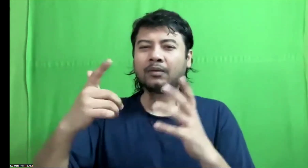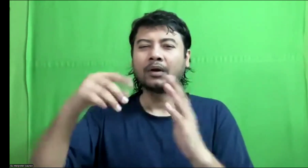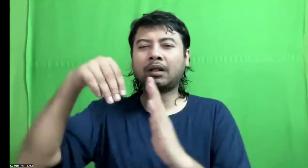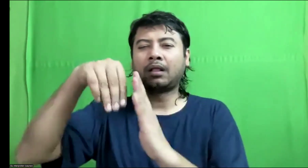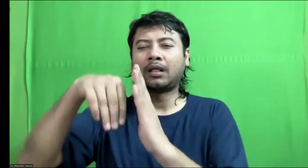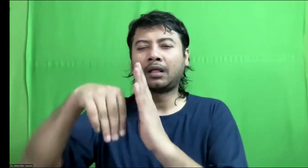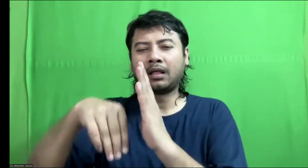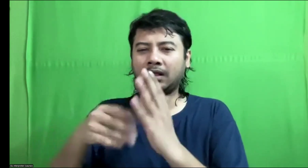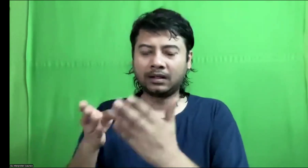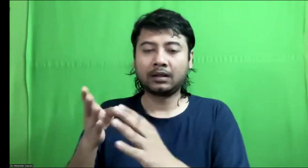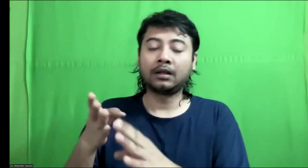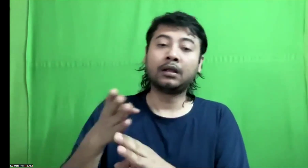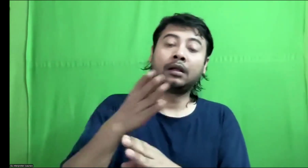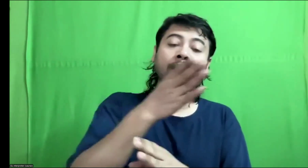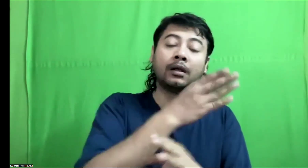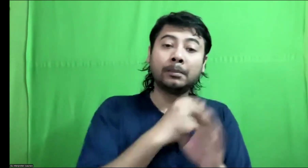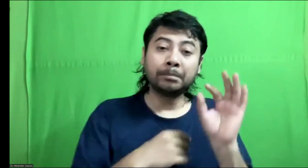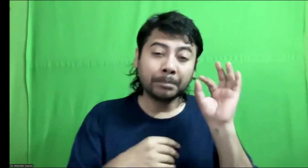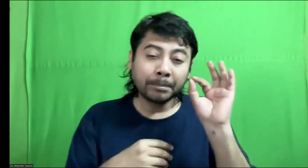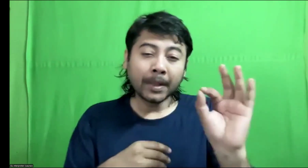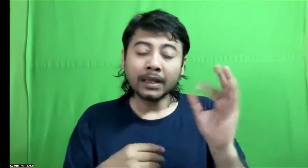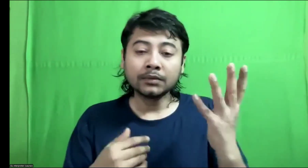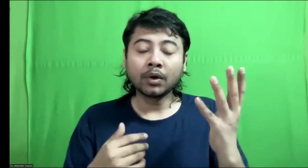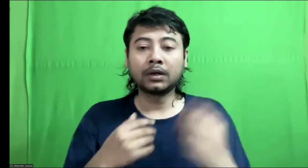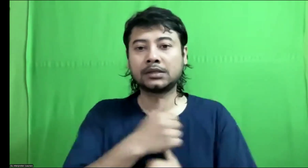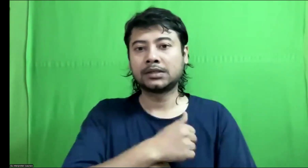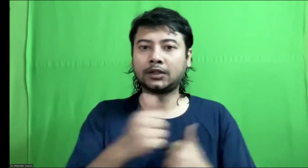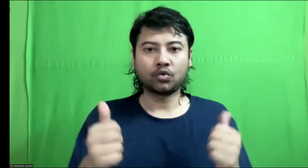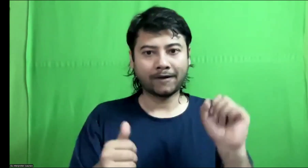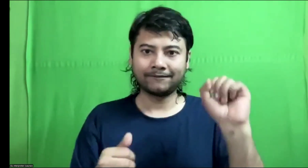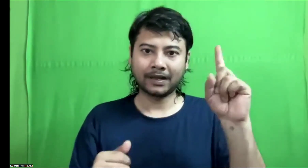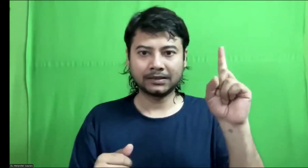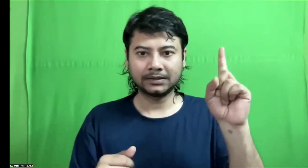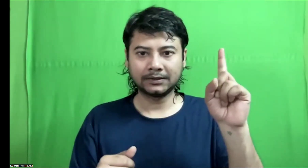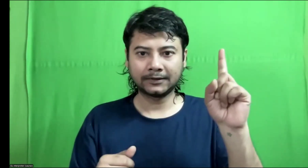So if like Satyuga is the best yuga in all the four yugas,